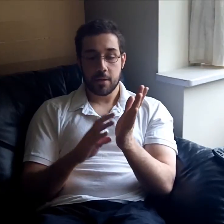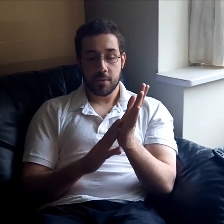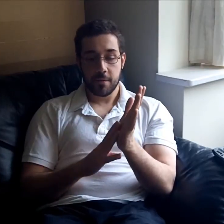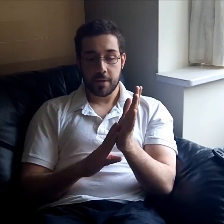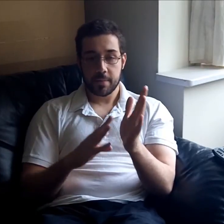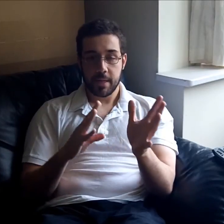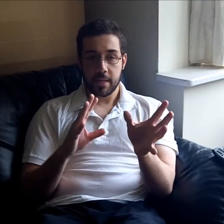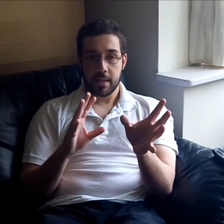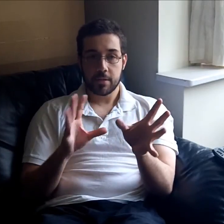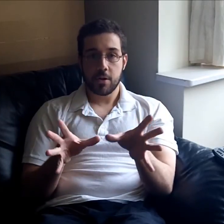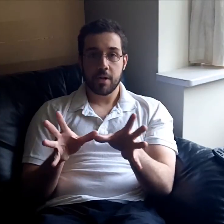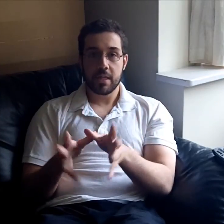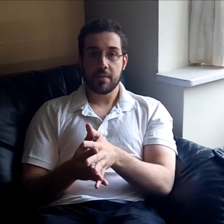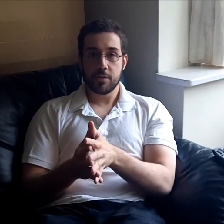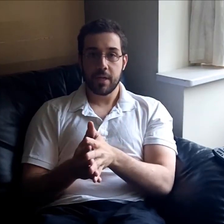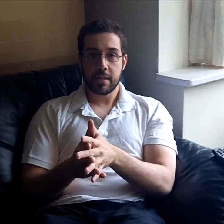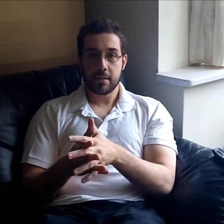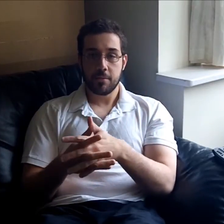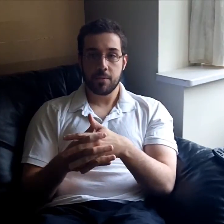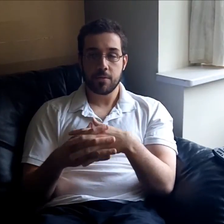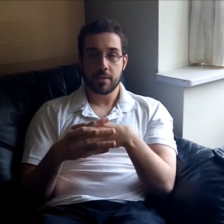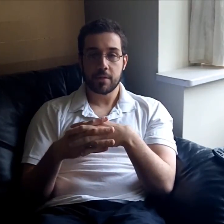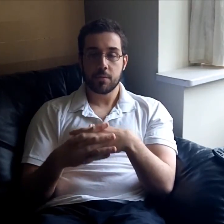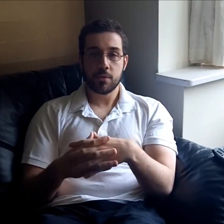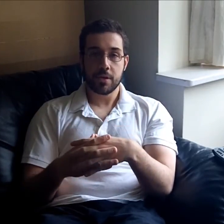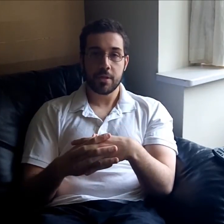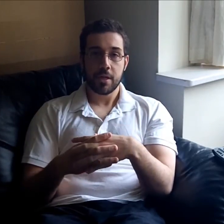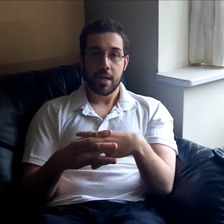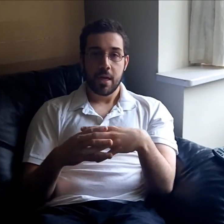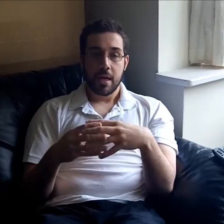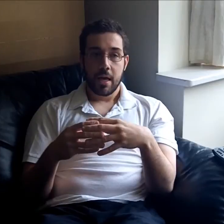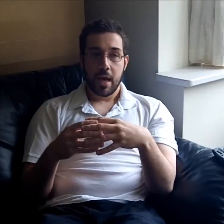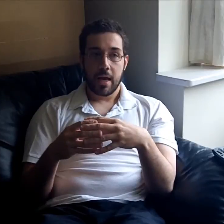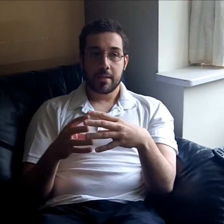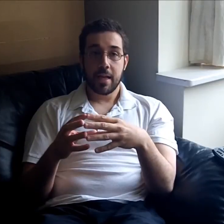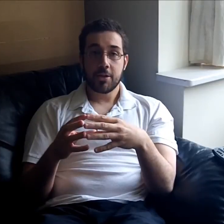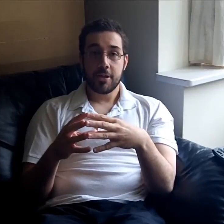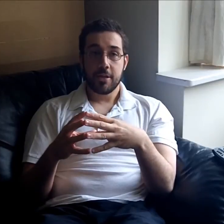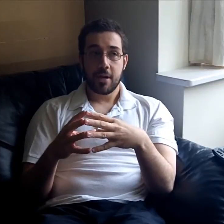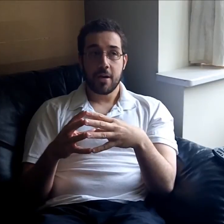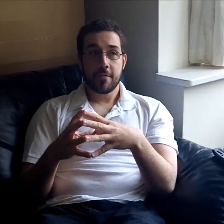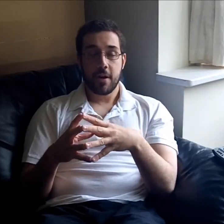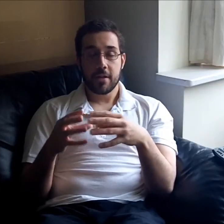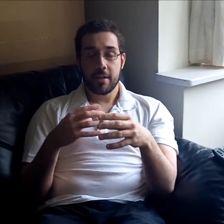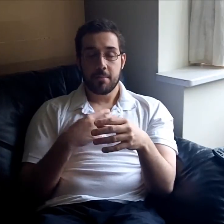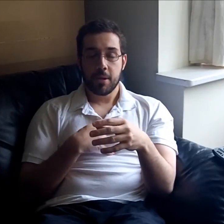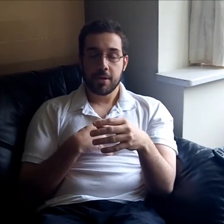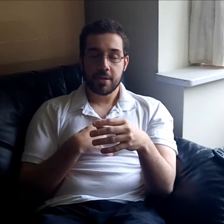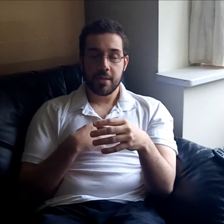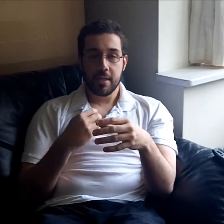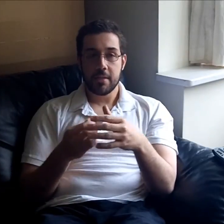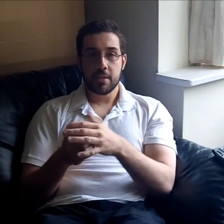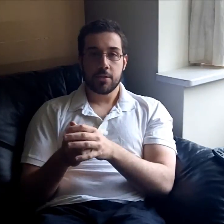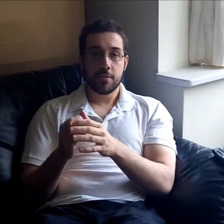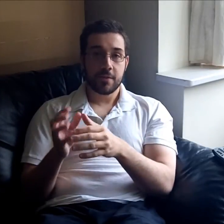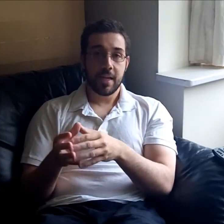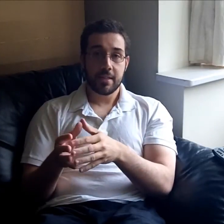with fingerspelling, it's not individual letters that are important, it's the word. And it's actually, I find it personally easier to do